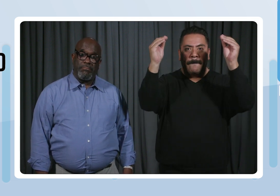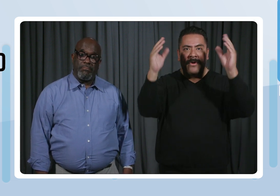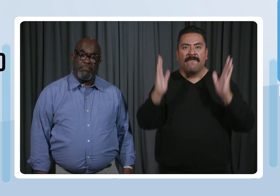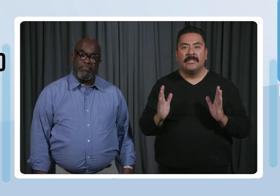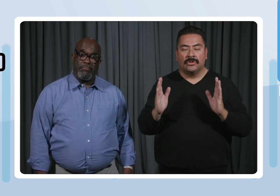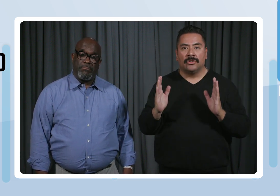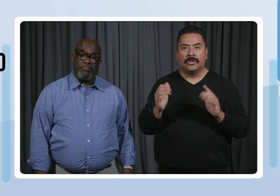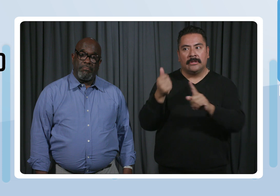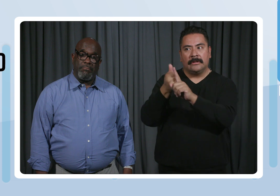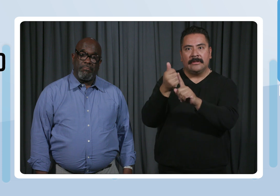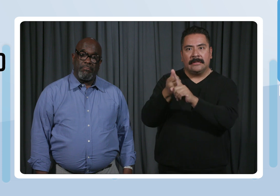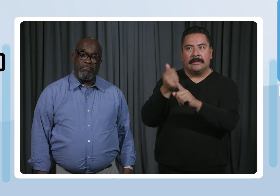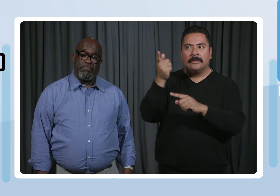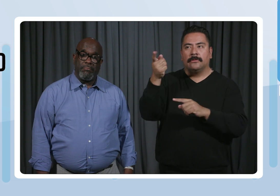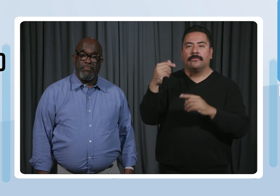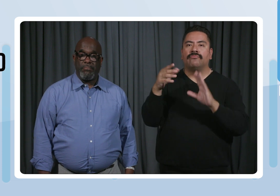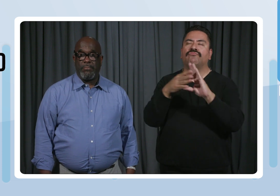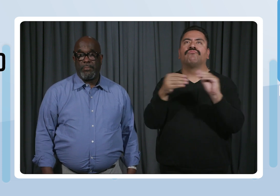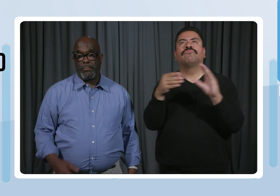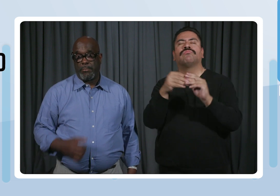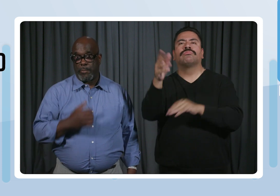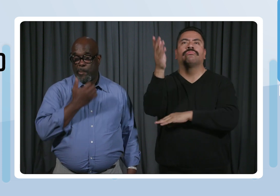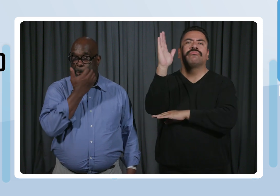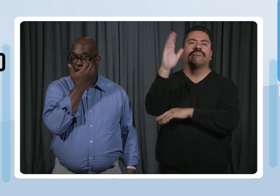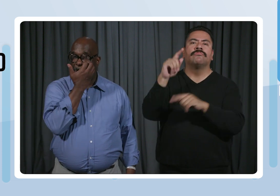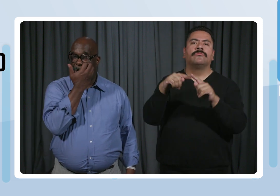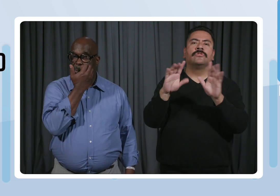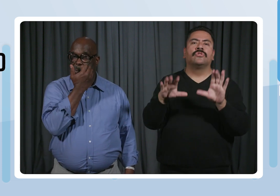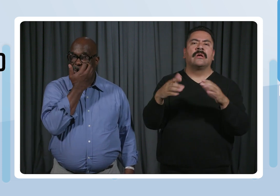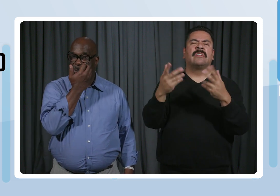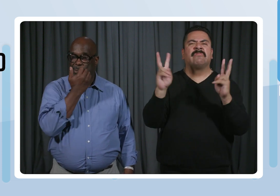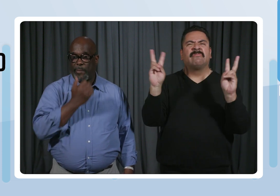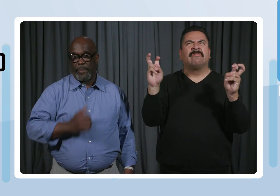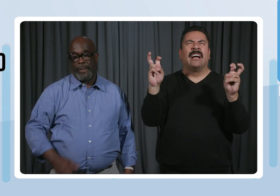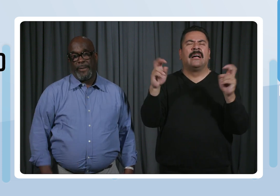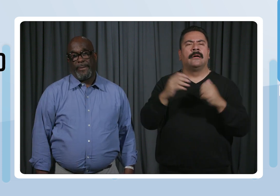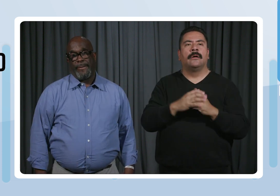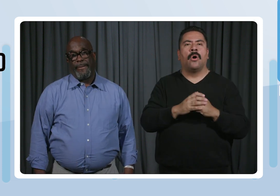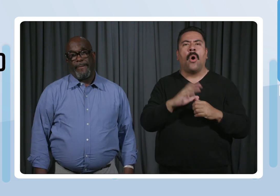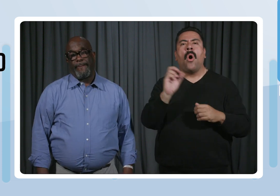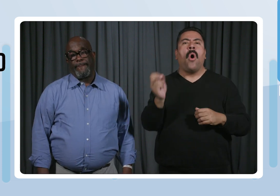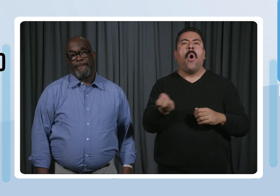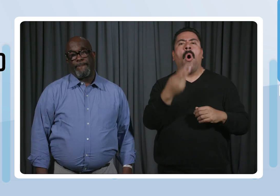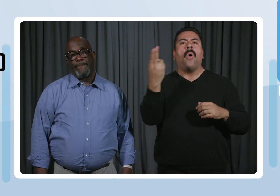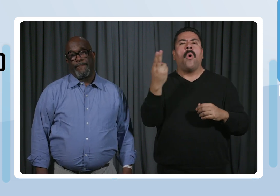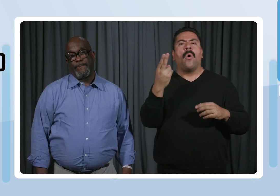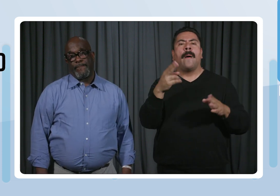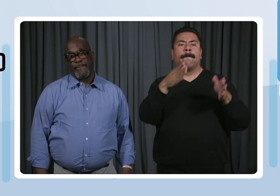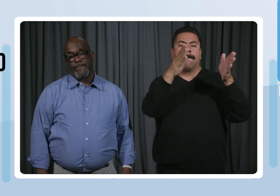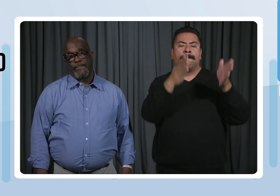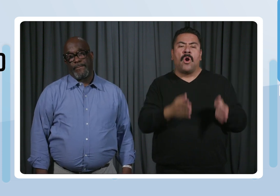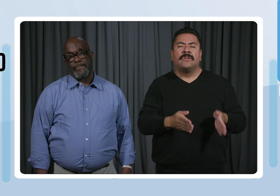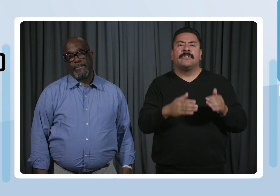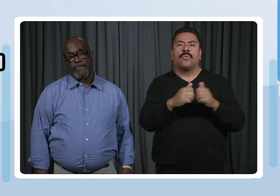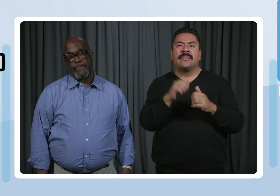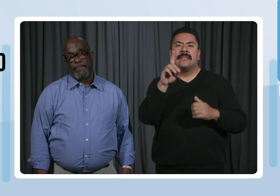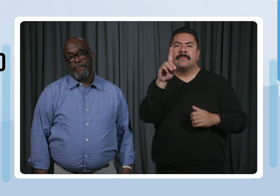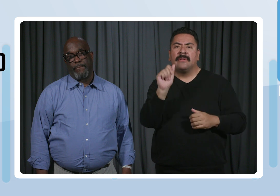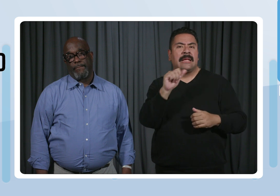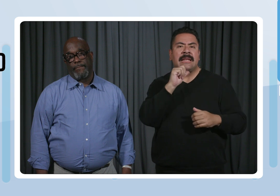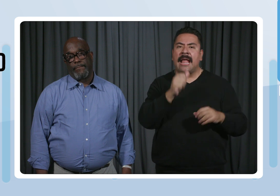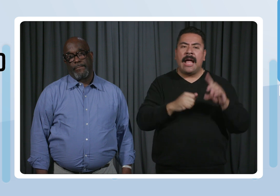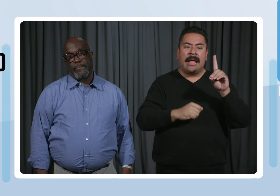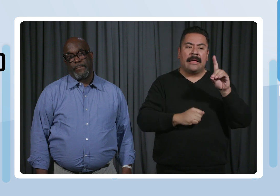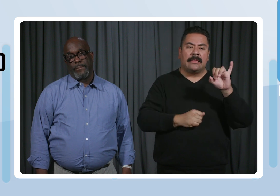professors who was there said something to the effect of, "Oh, it's person with a disability, not